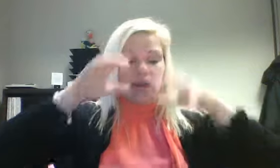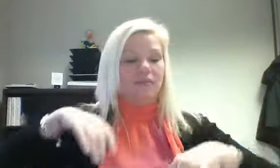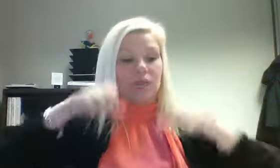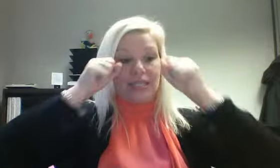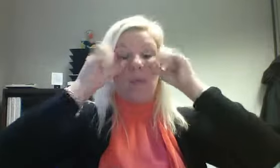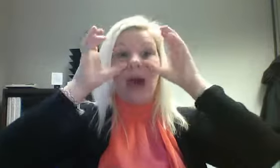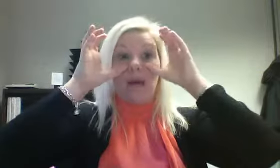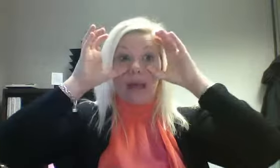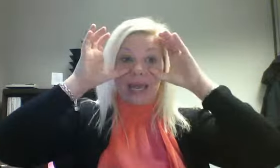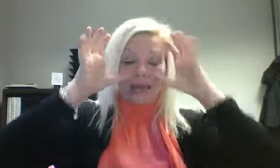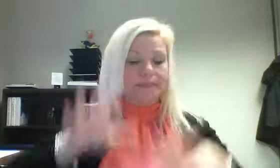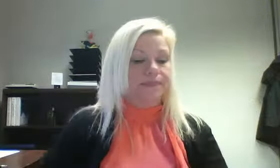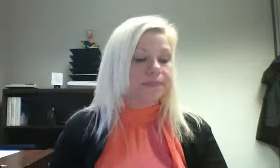So that's wide awake.